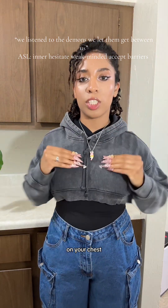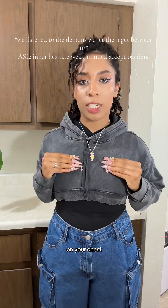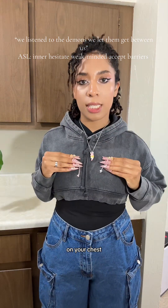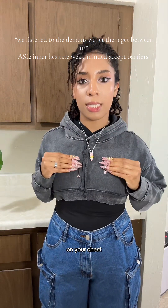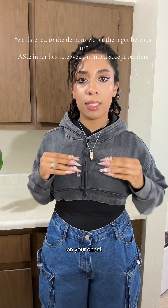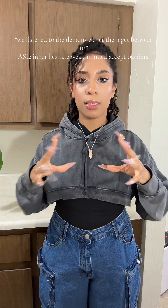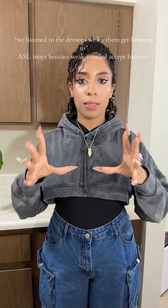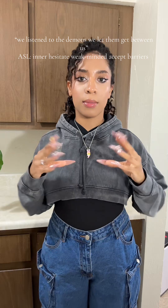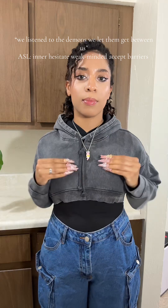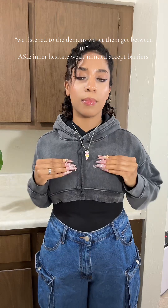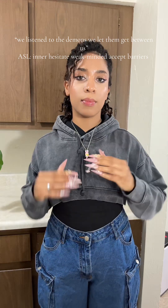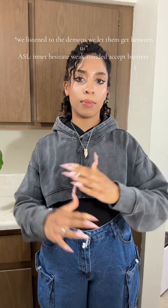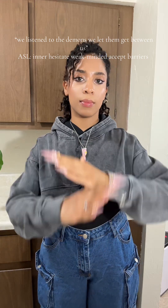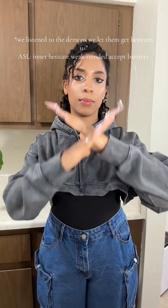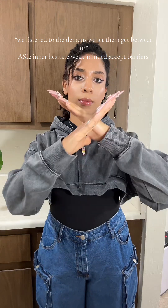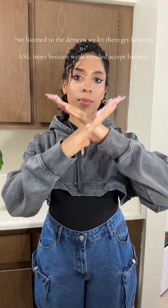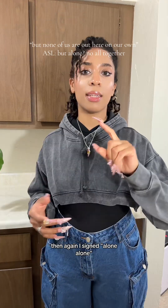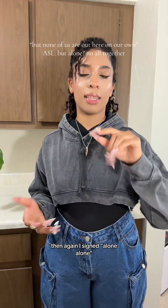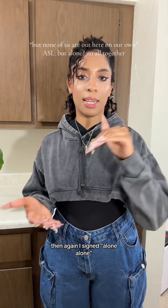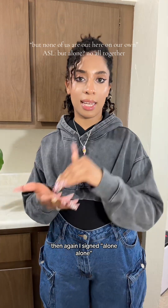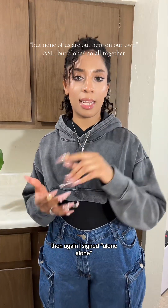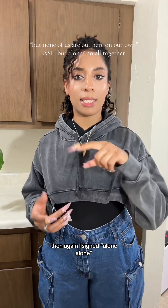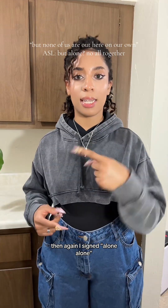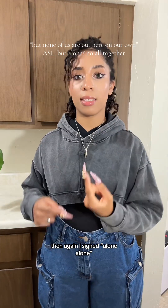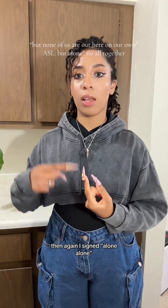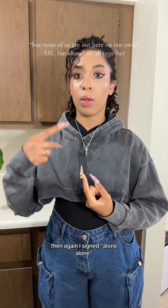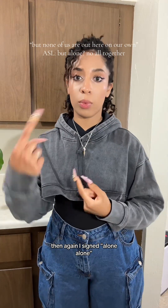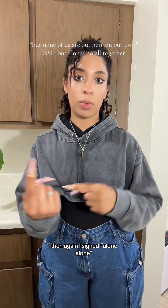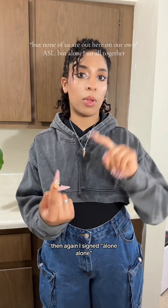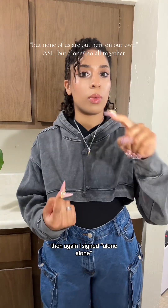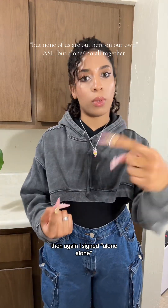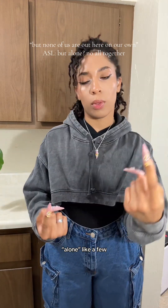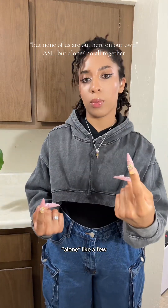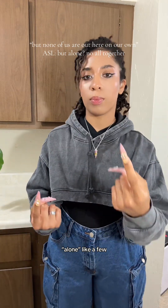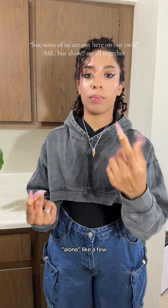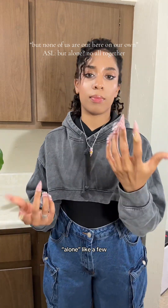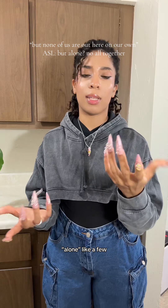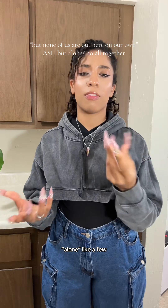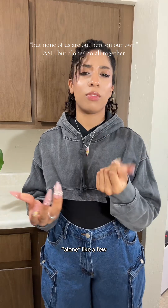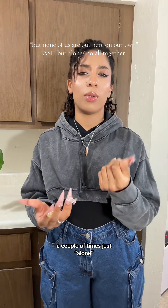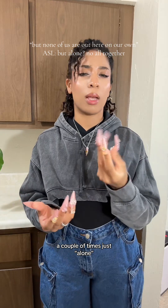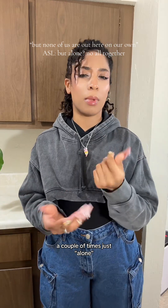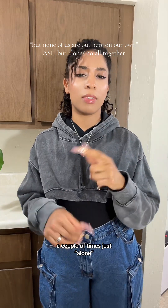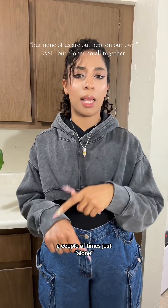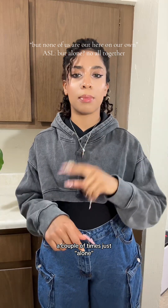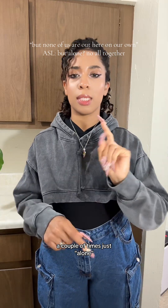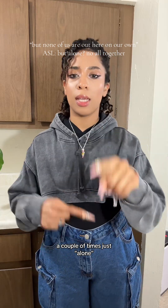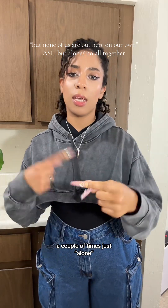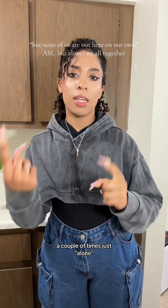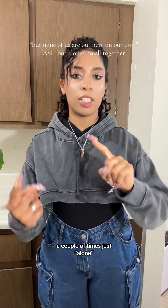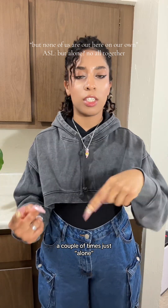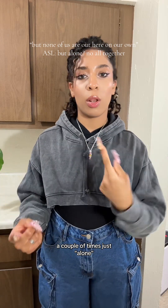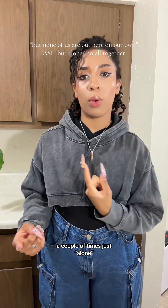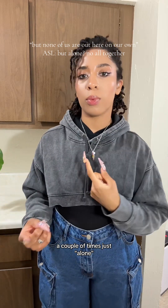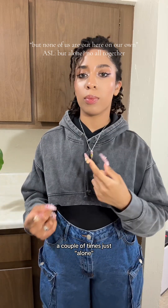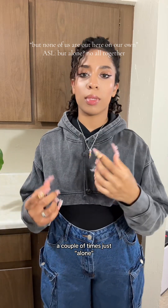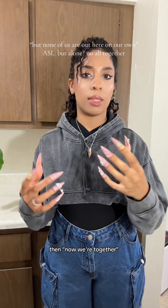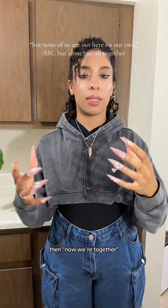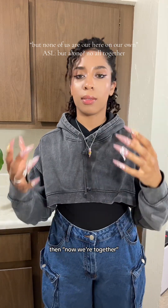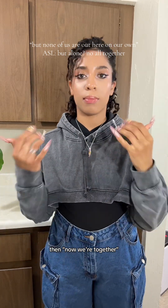chest. Then again I signed alone, alone, alone, like a couple of signs, just alone, then